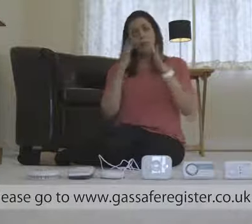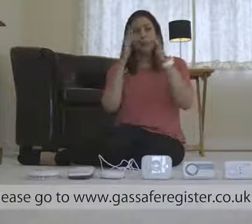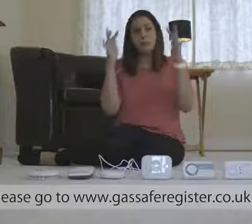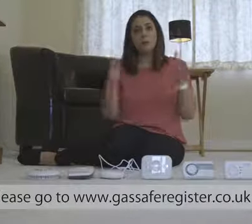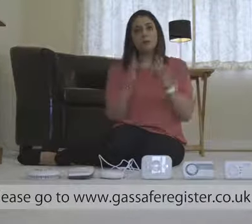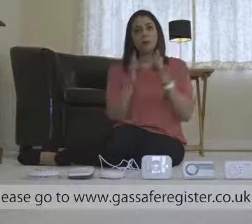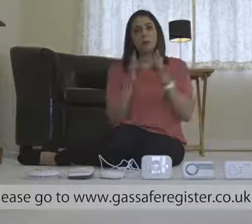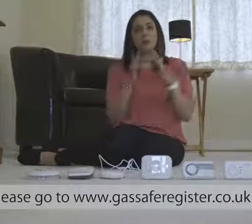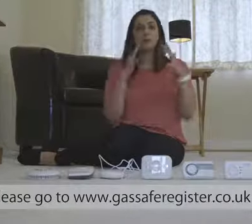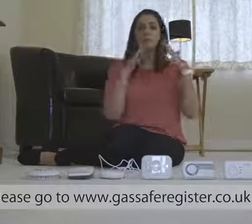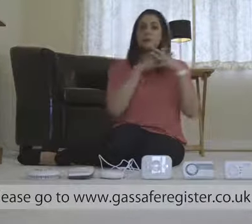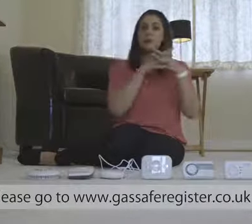www.gassaferegister.co.uk.